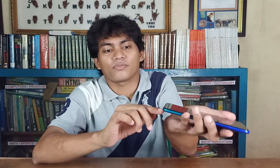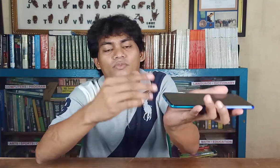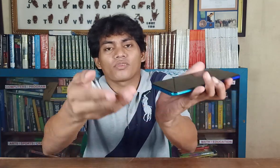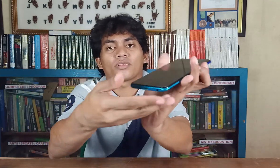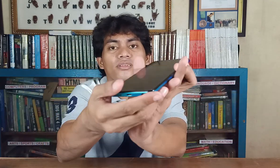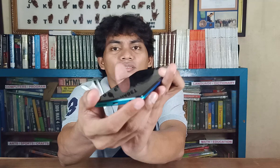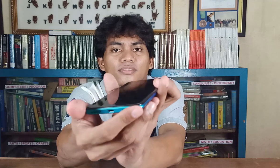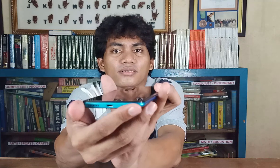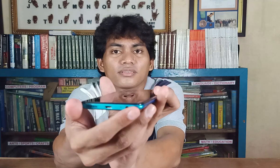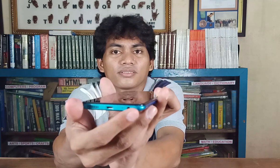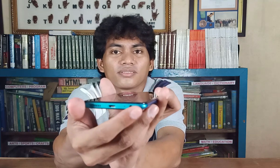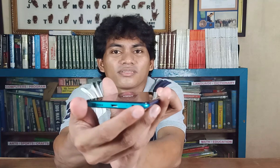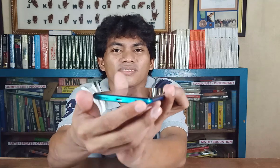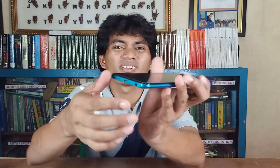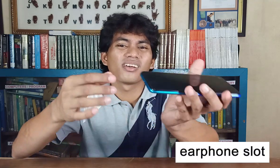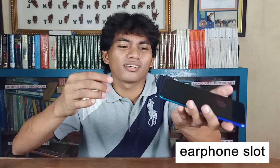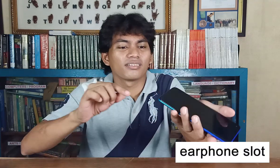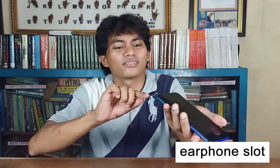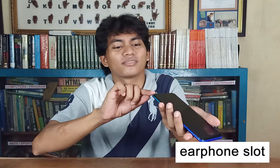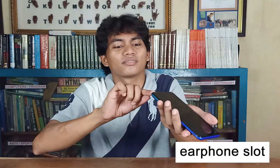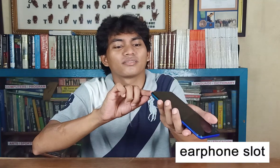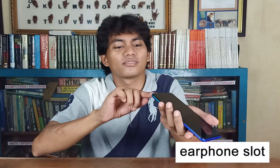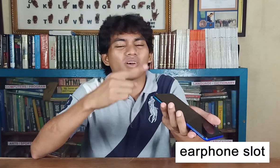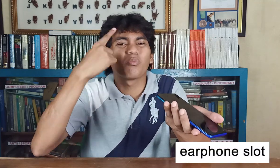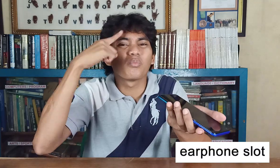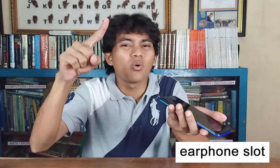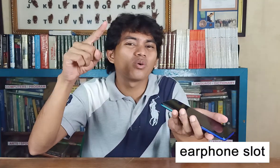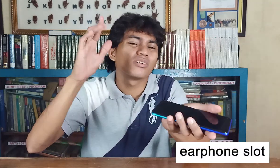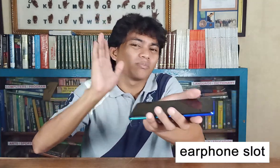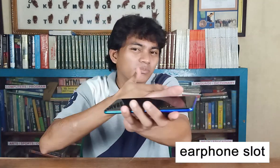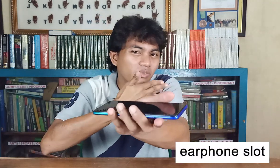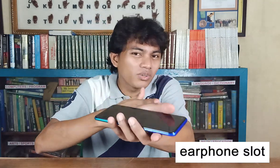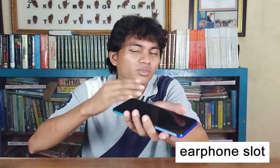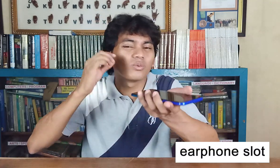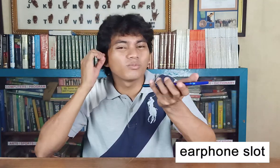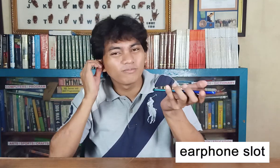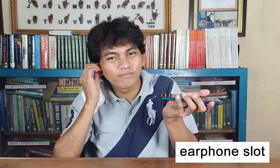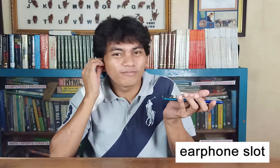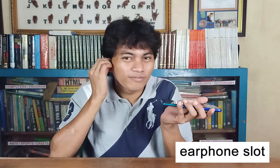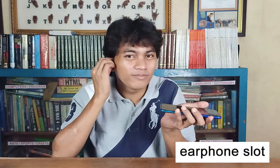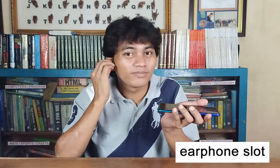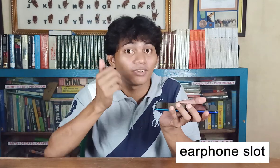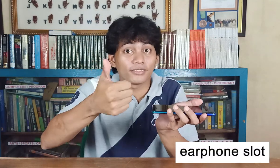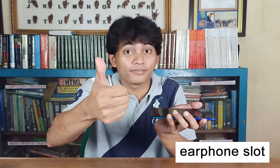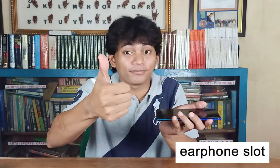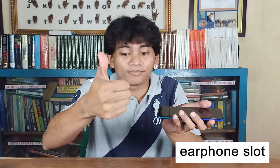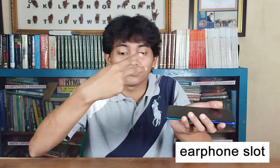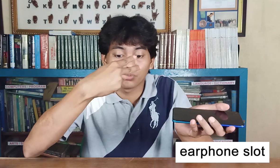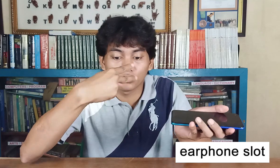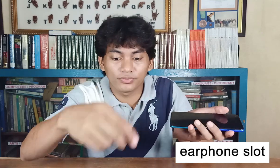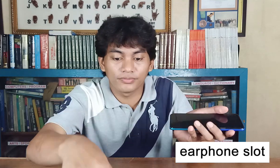the earphone slot for music and other sounds. Let's see.